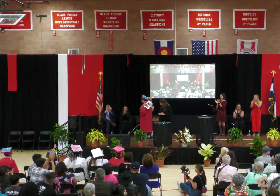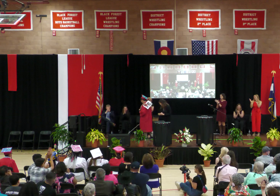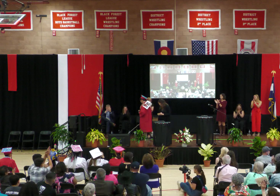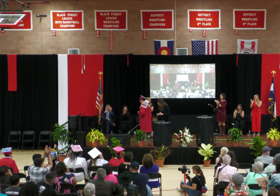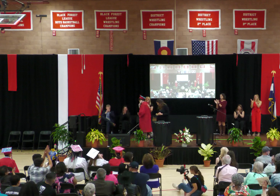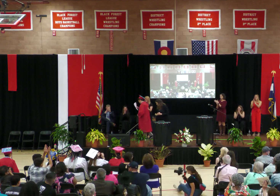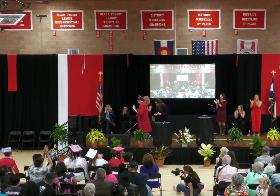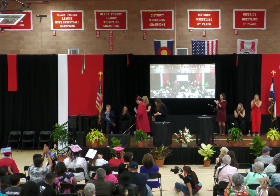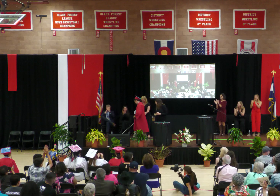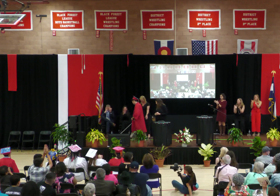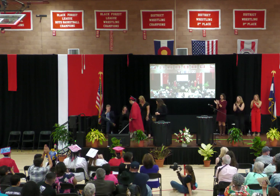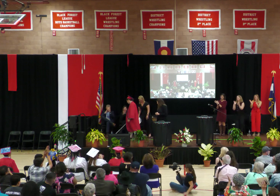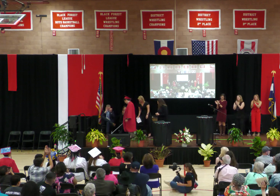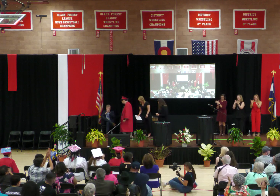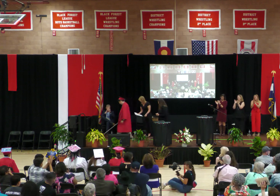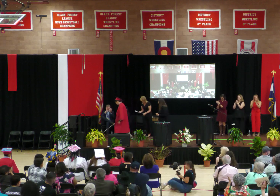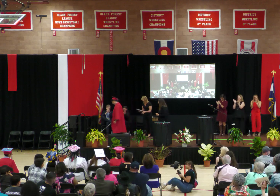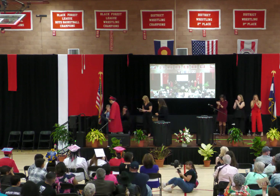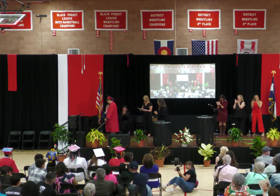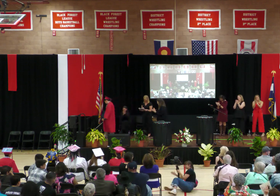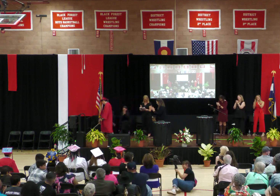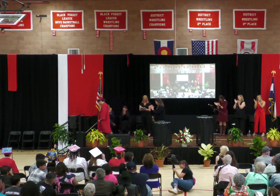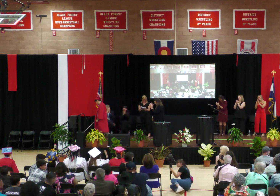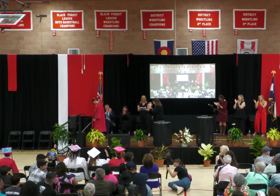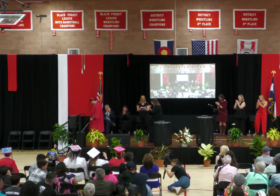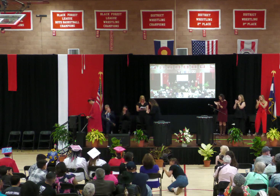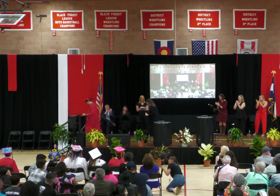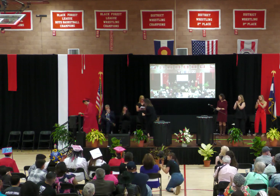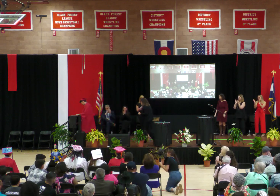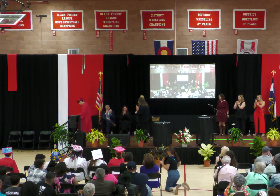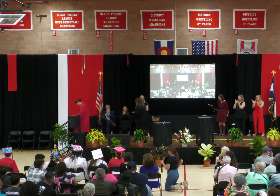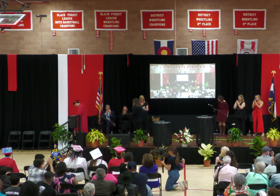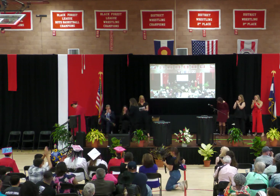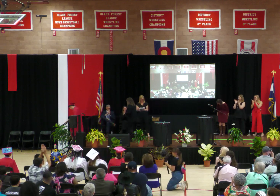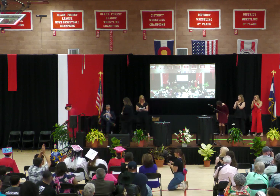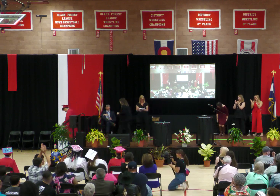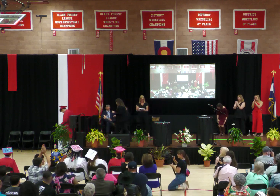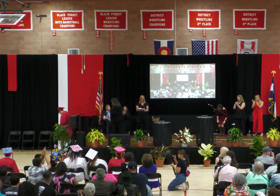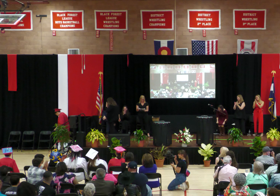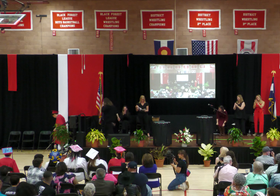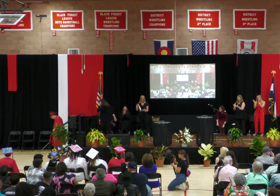Isaac gives Interim Superintendent Tara Spengler a hug and exits the stage.